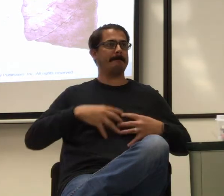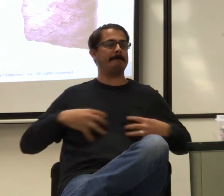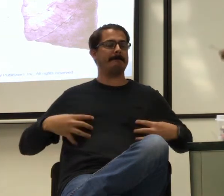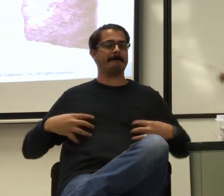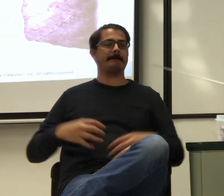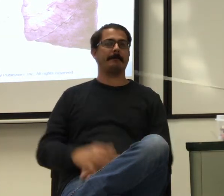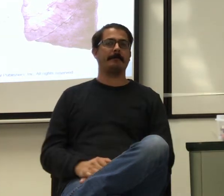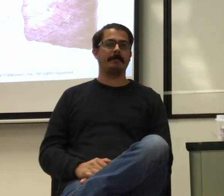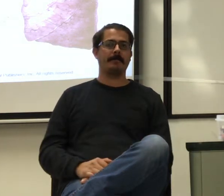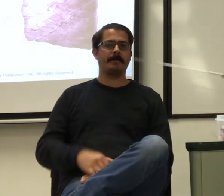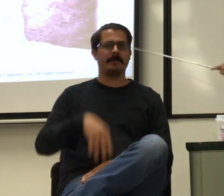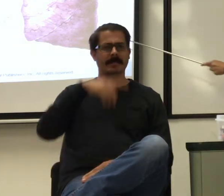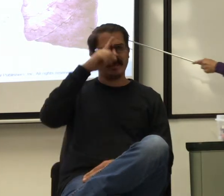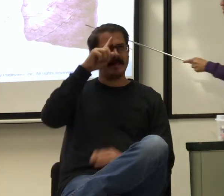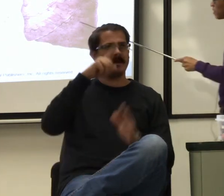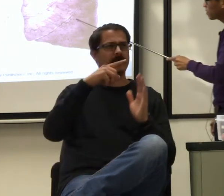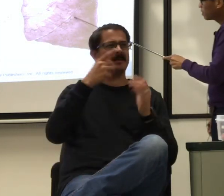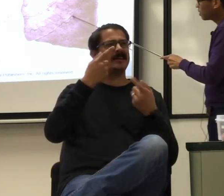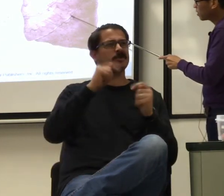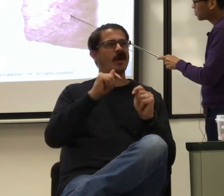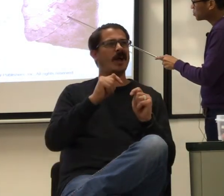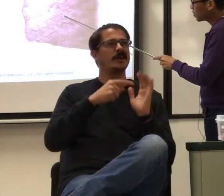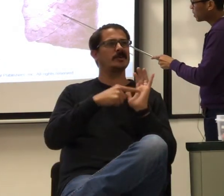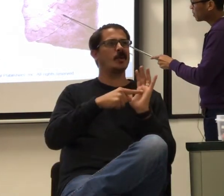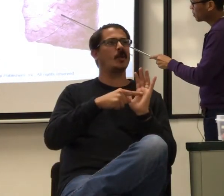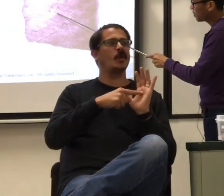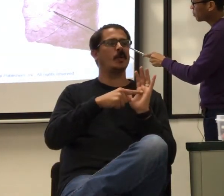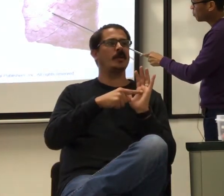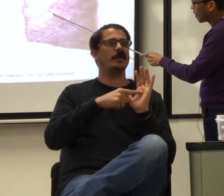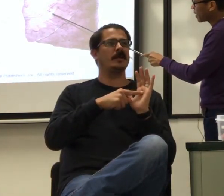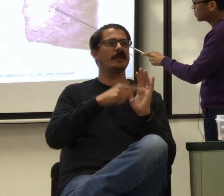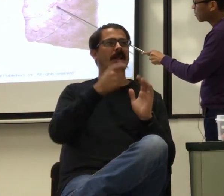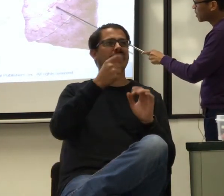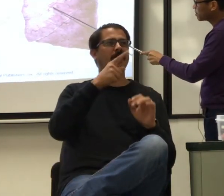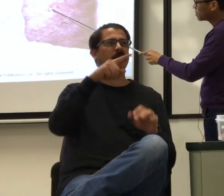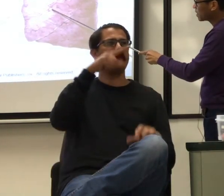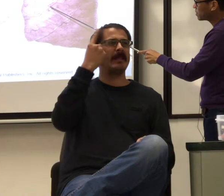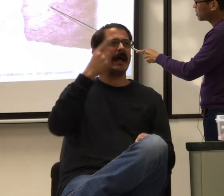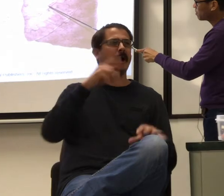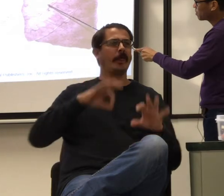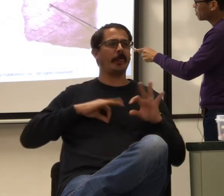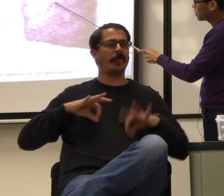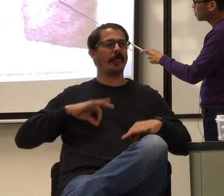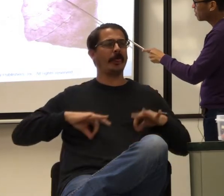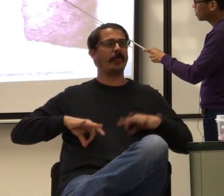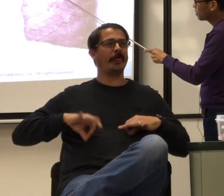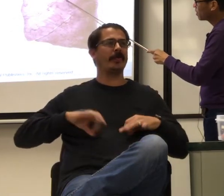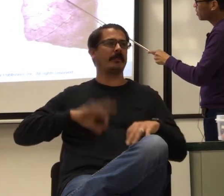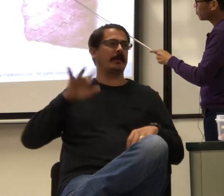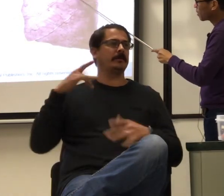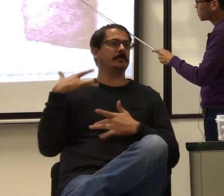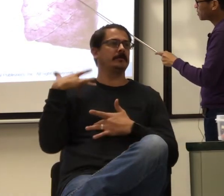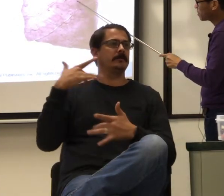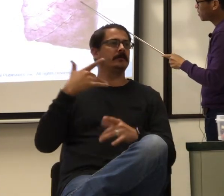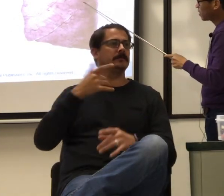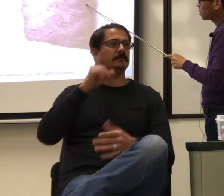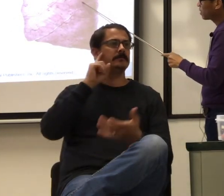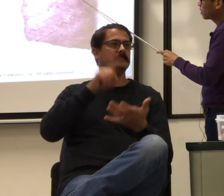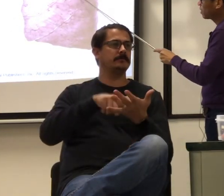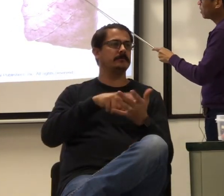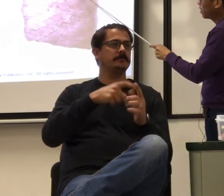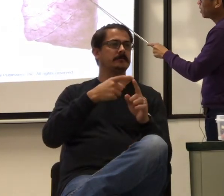And I even think they tried to illustrate little black deposits. That's typically what I